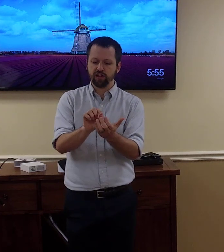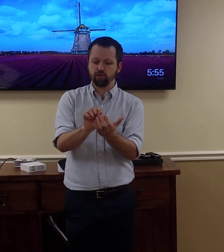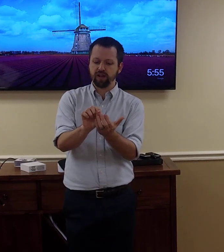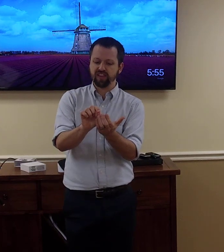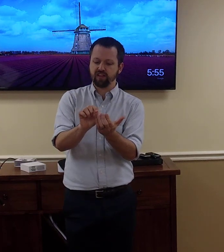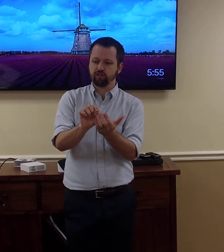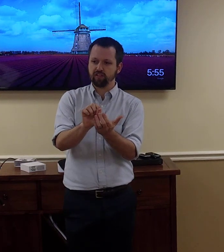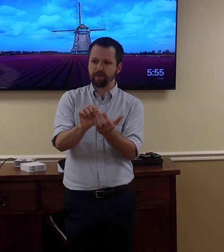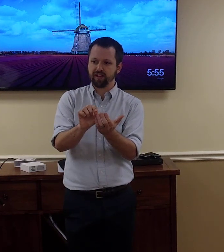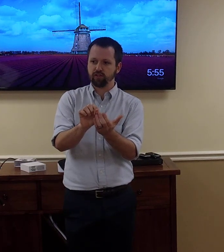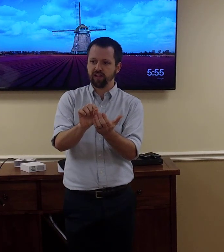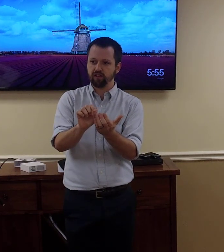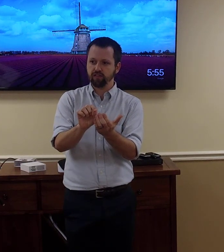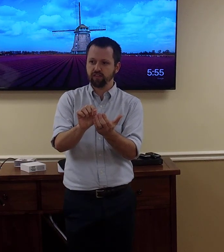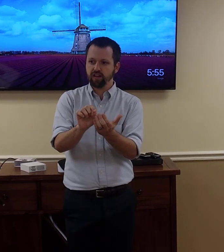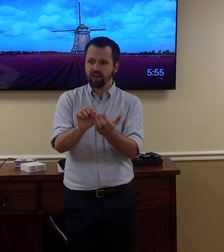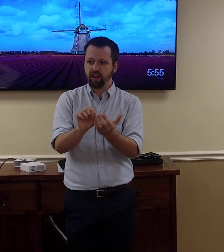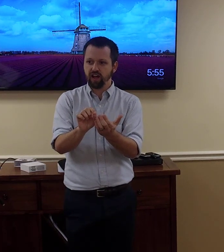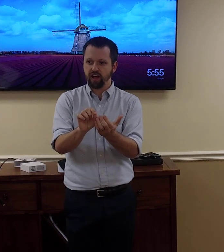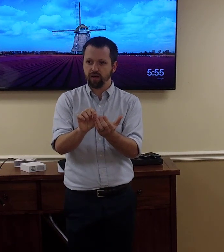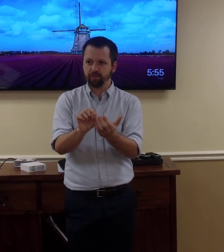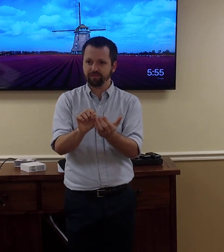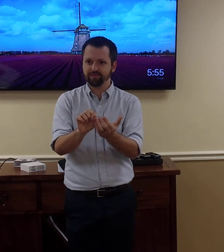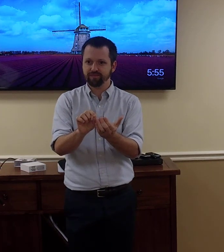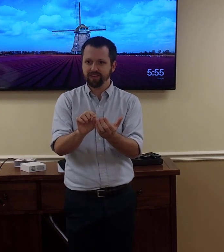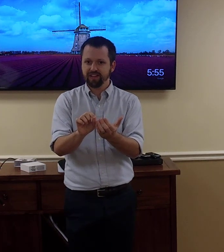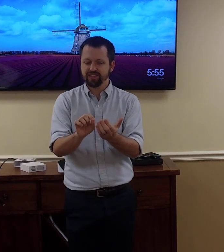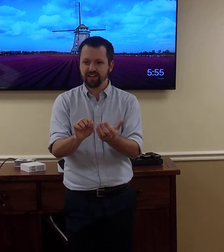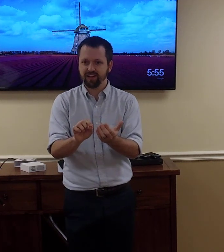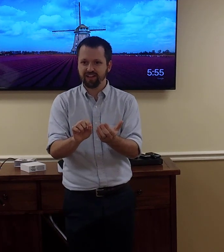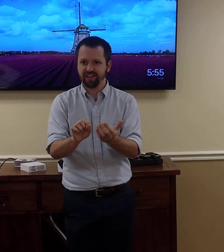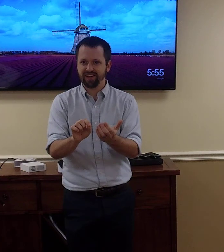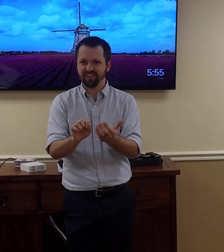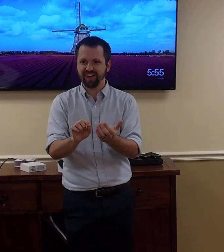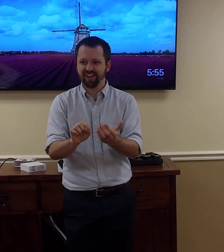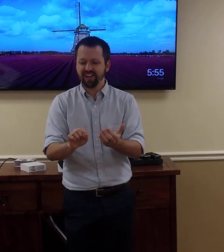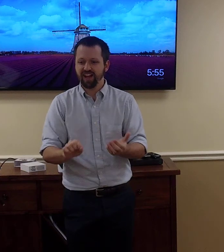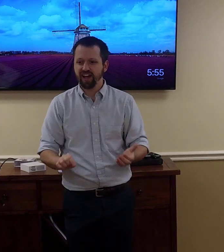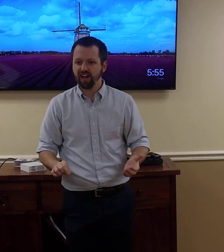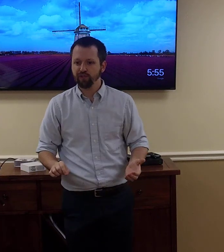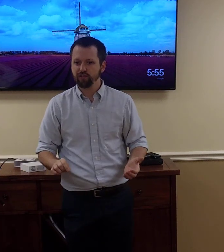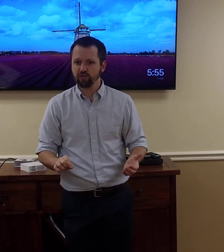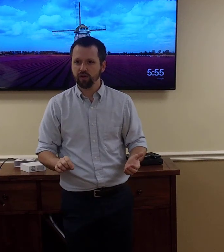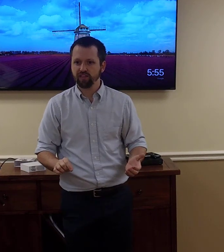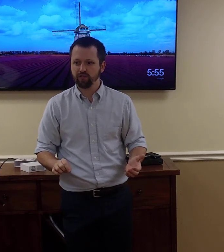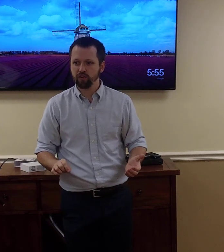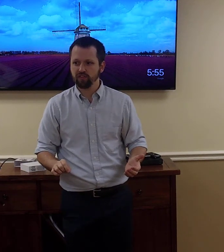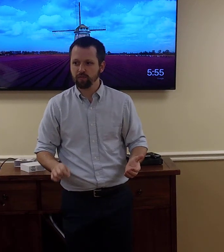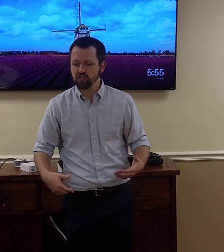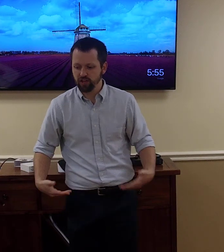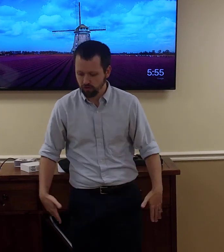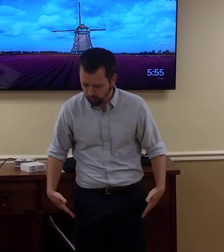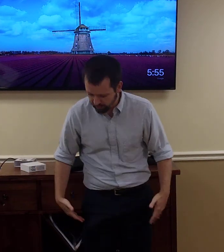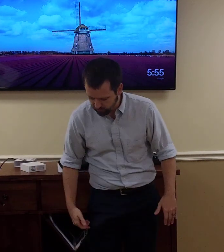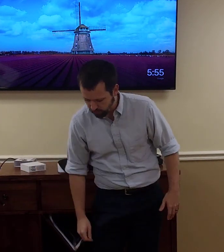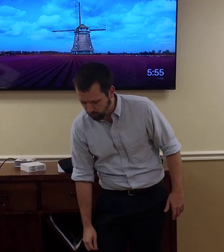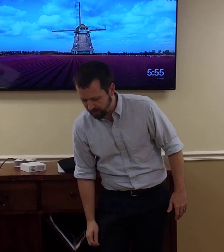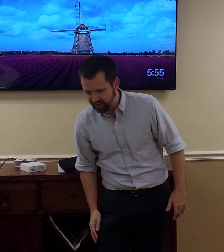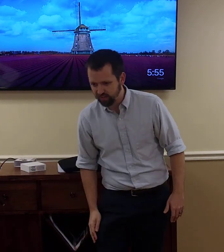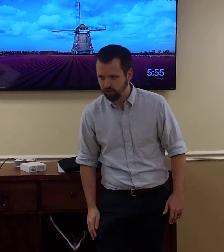with long nails will write the answers on the back of their nails. What? What? I've heard stories of girls, especially a girl wearing a skirt, will write the answer on her